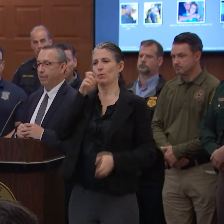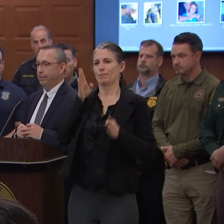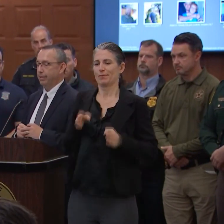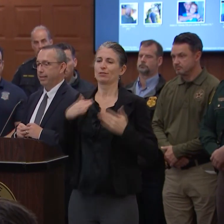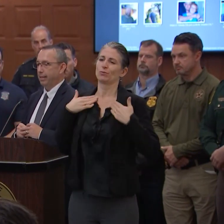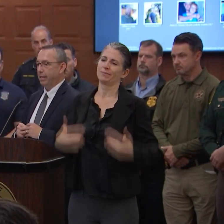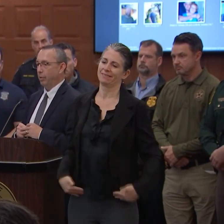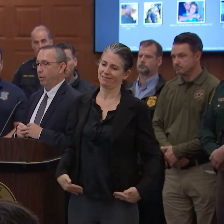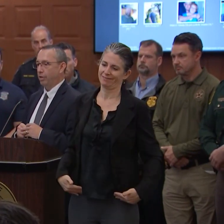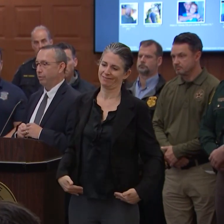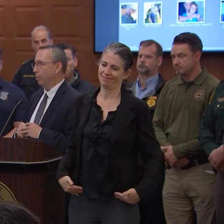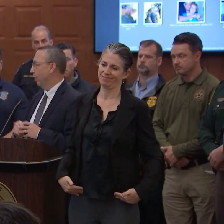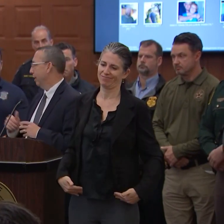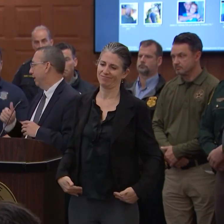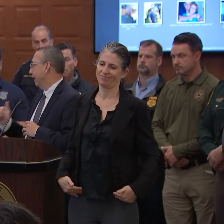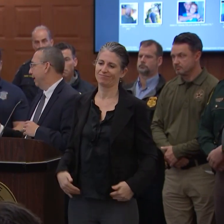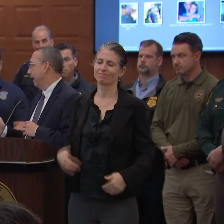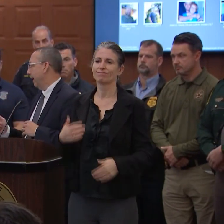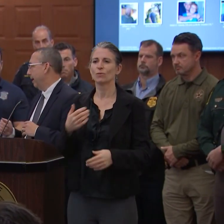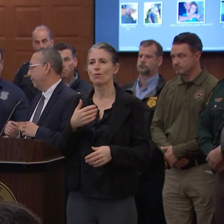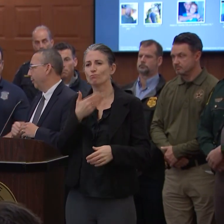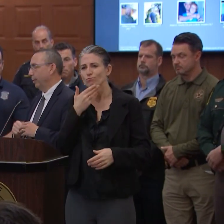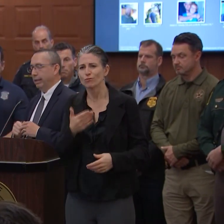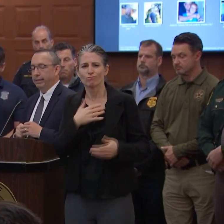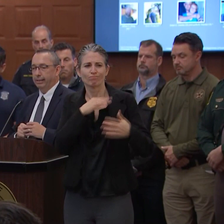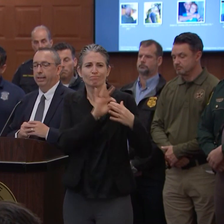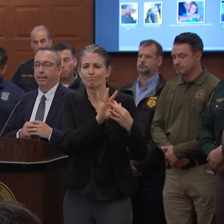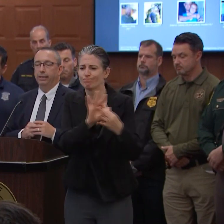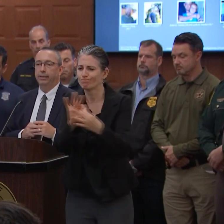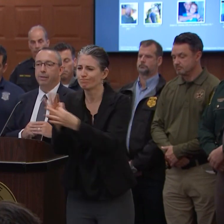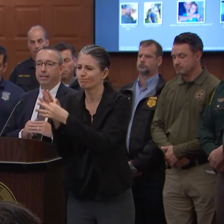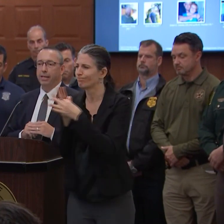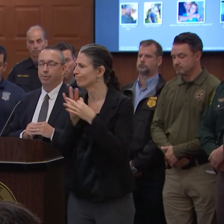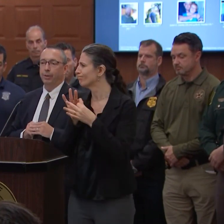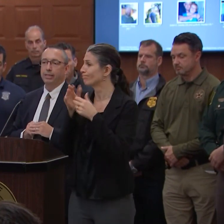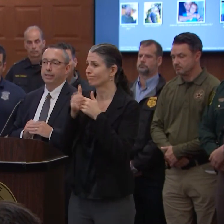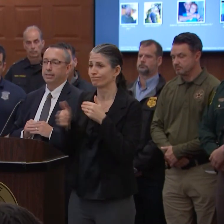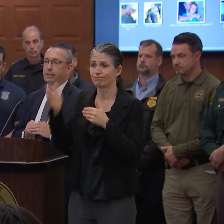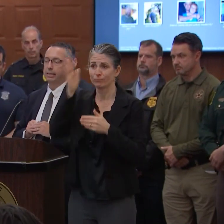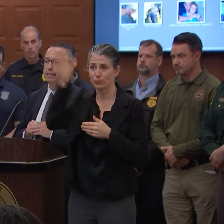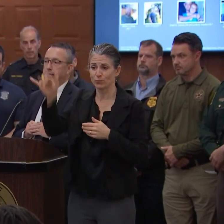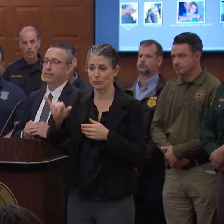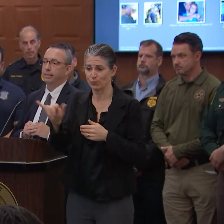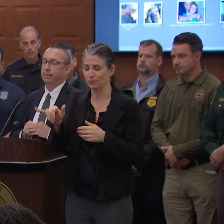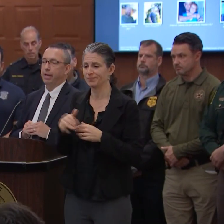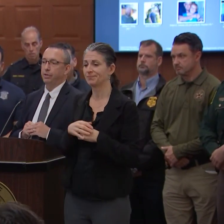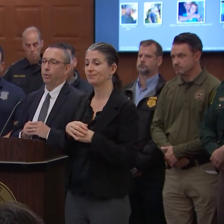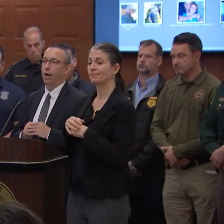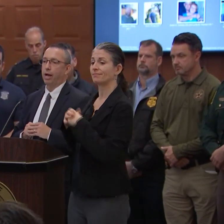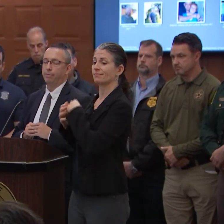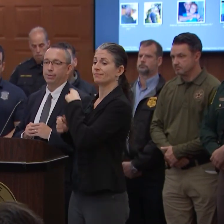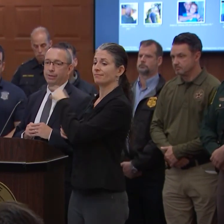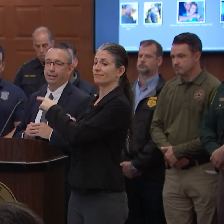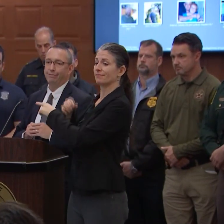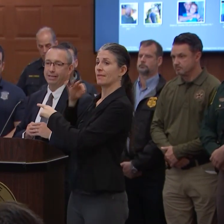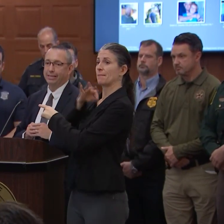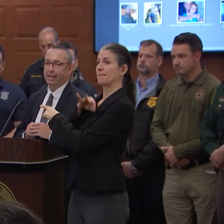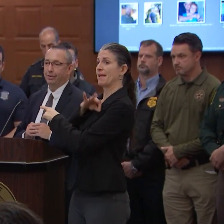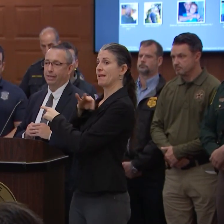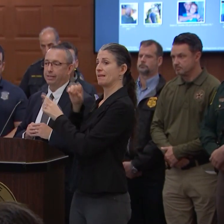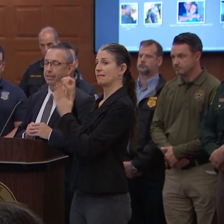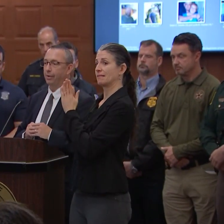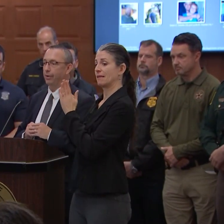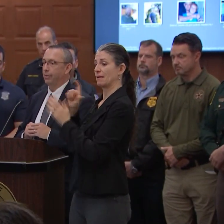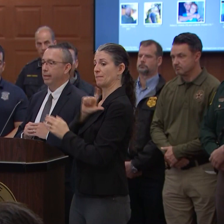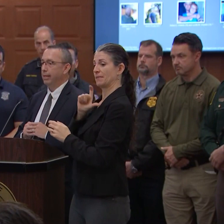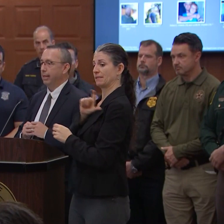else happens, across the board. And certainly, the Maine State Police, as the lead major crimes and